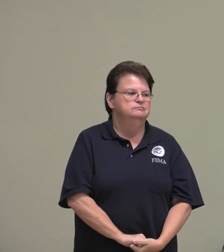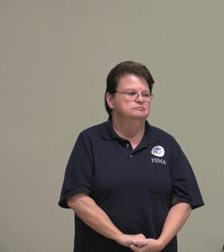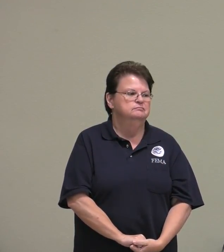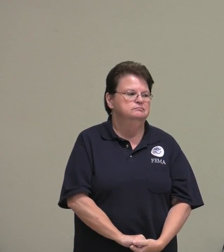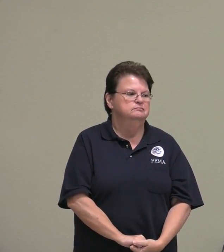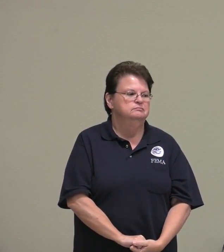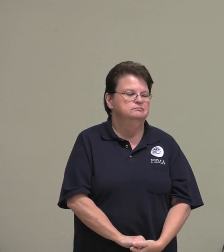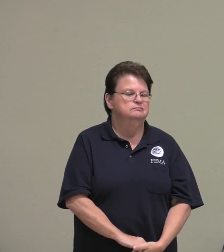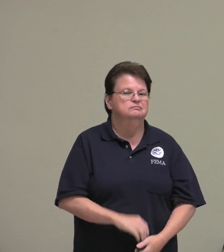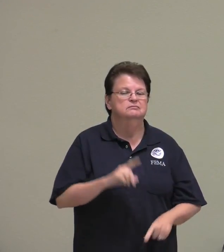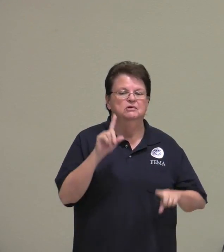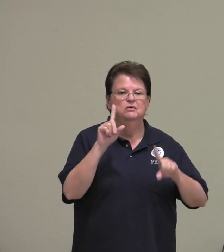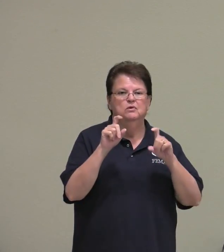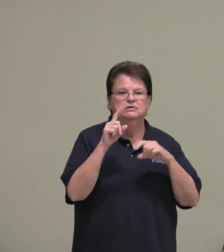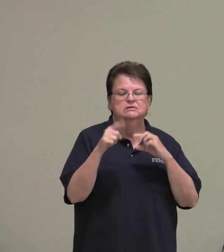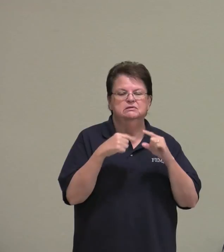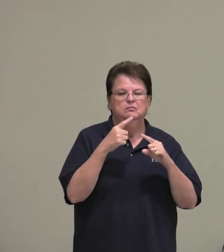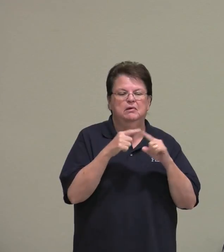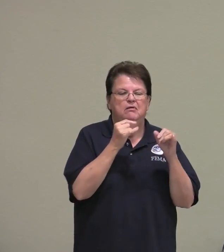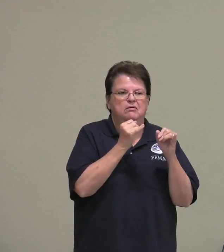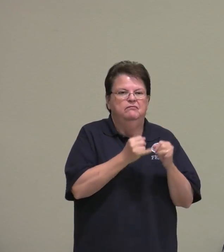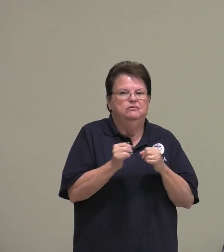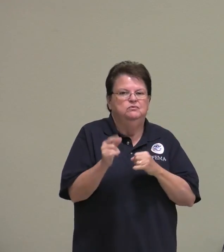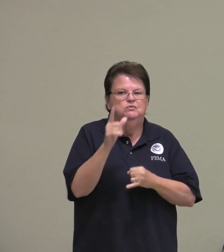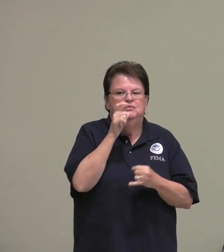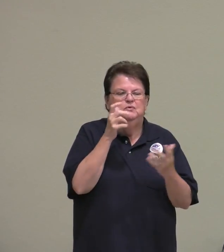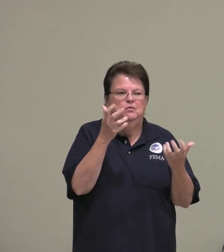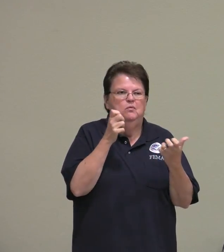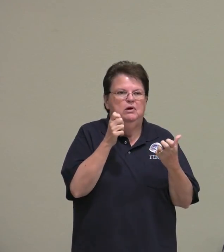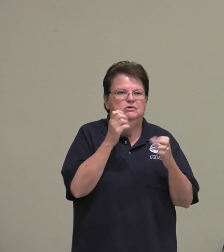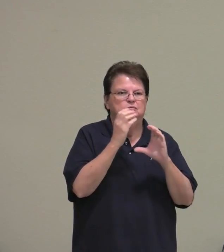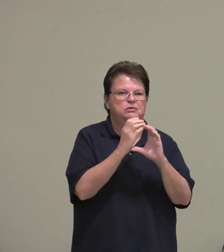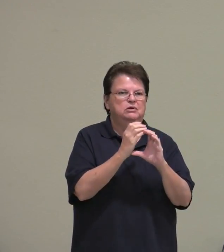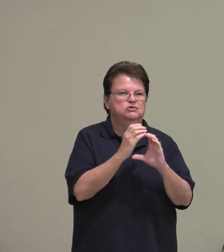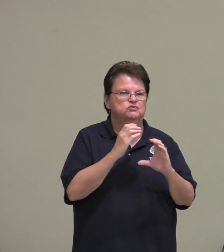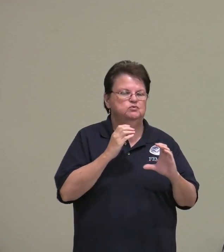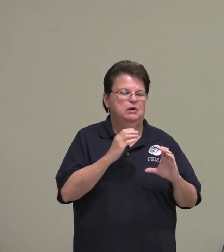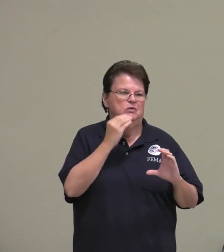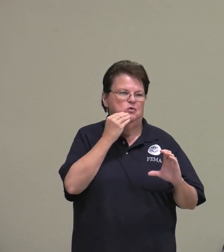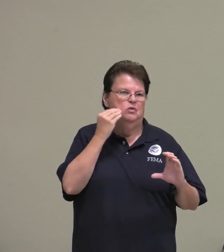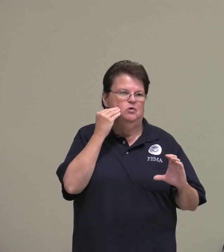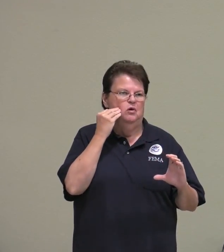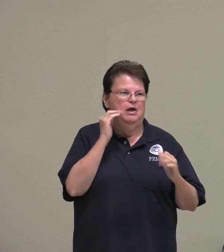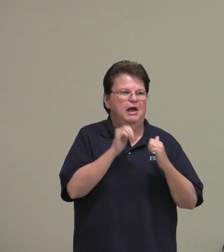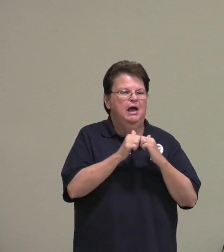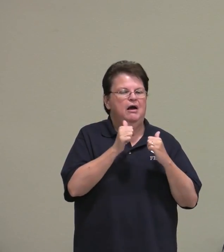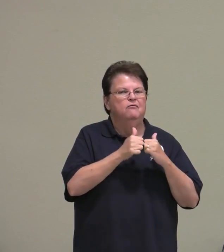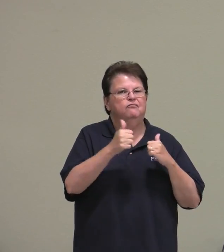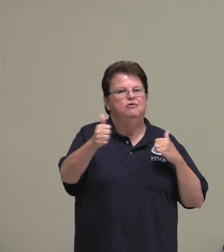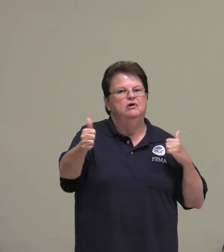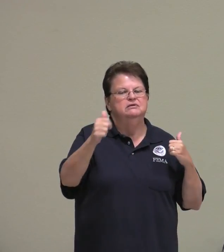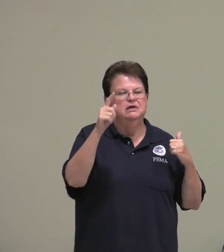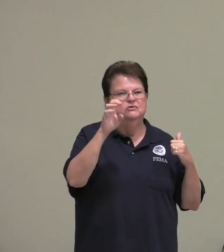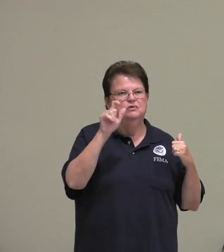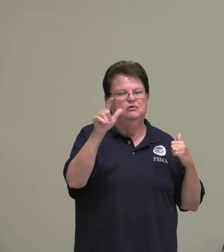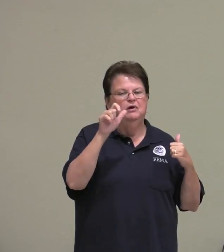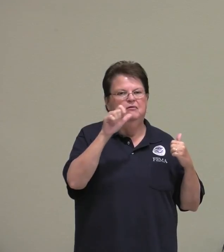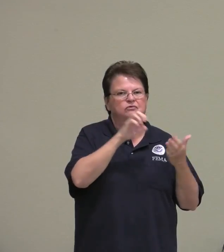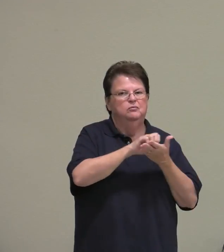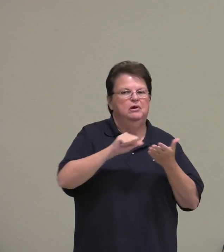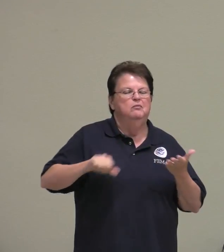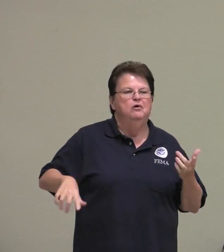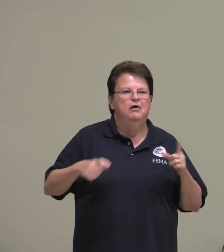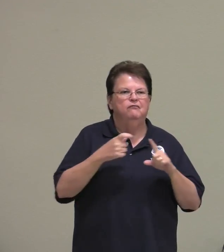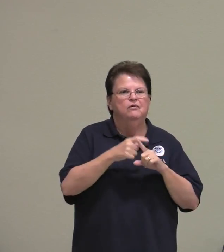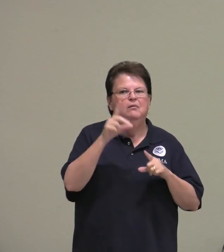A question about for individuals who maybe want to put a trailer on their property, how far does that trailer have to be removed from